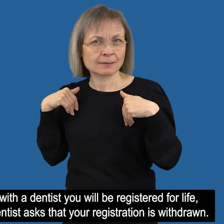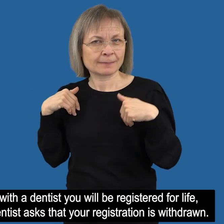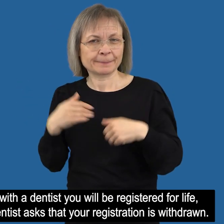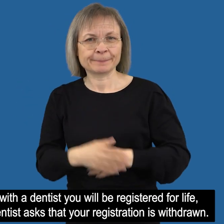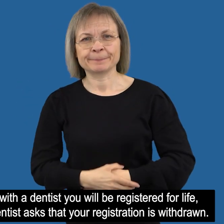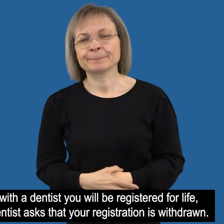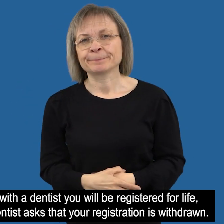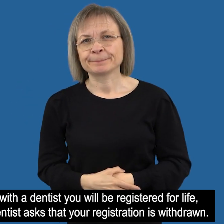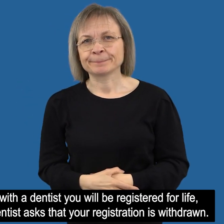withdrawn.